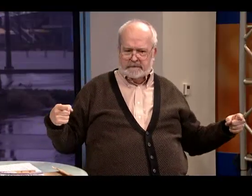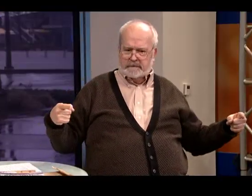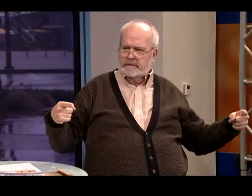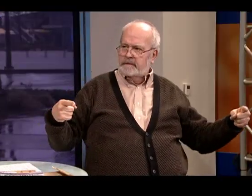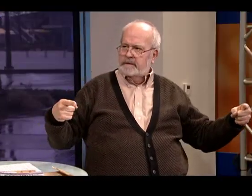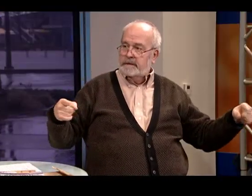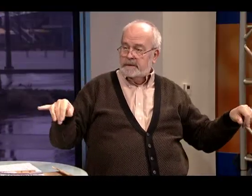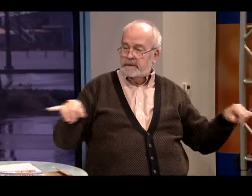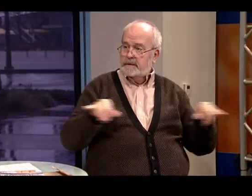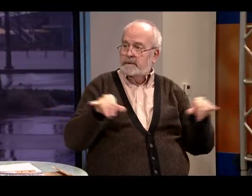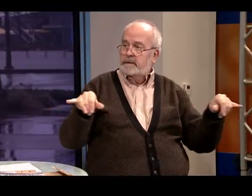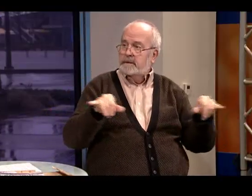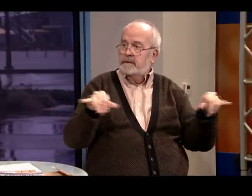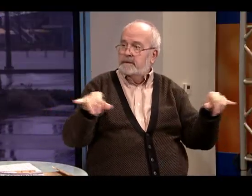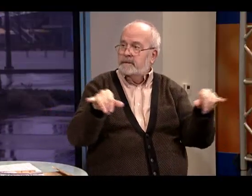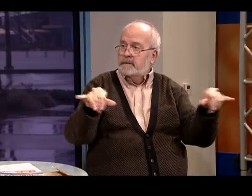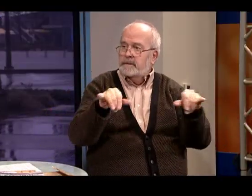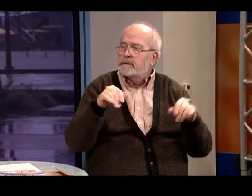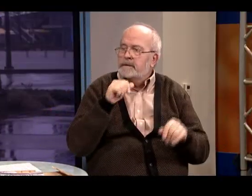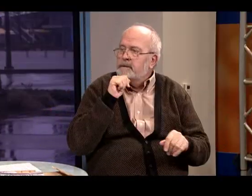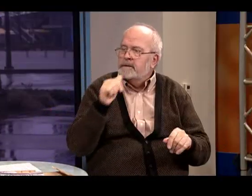French, and English obviously has British